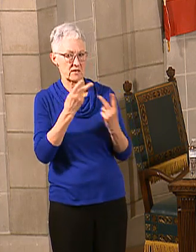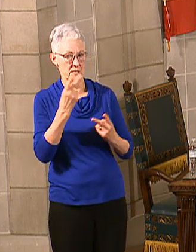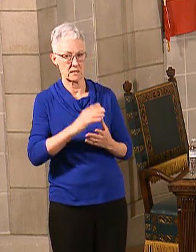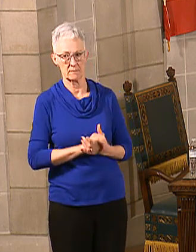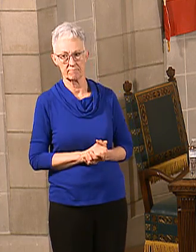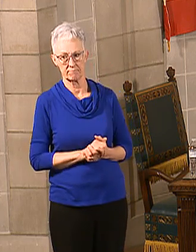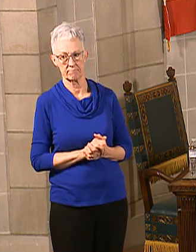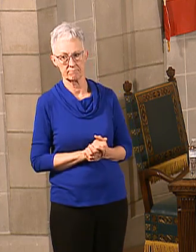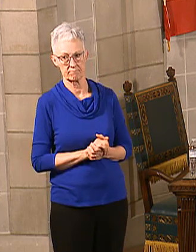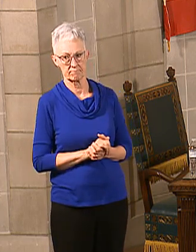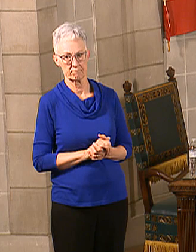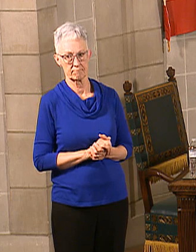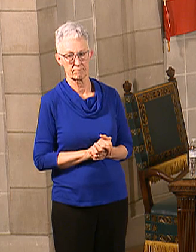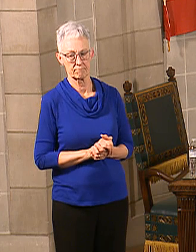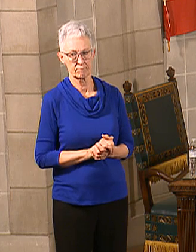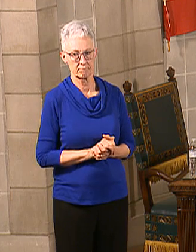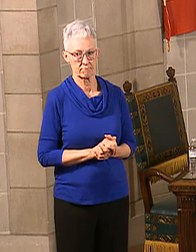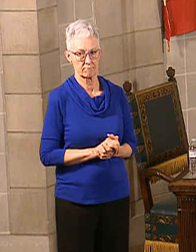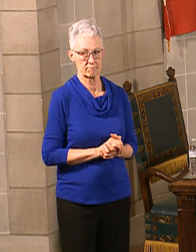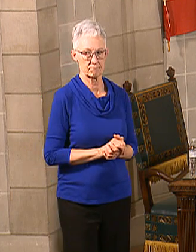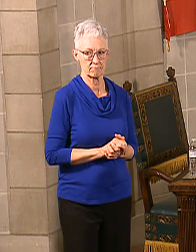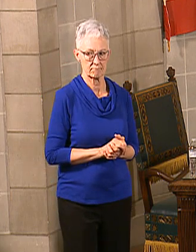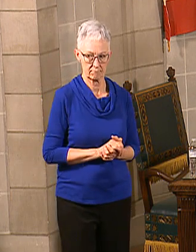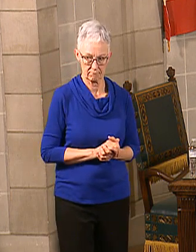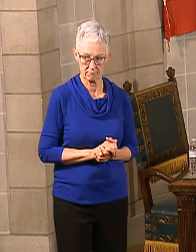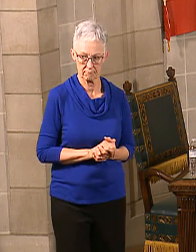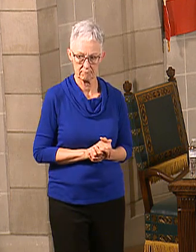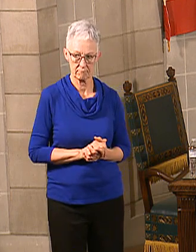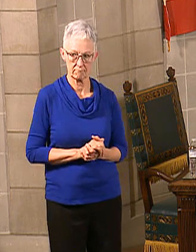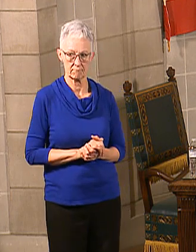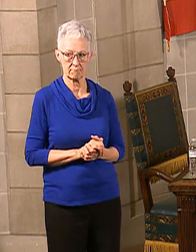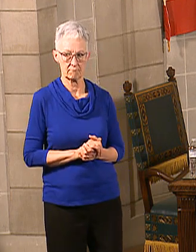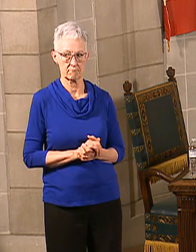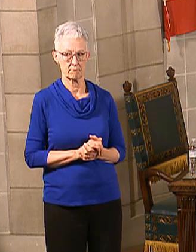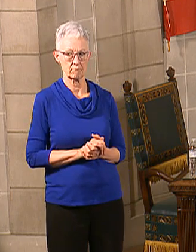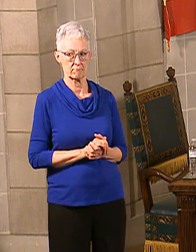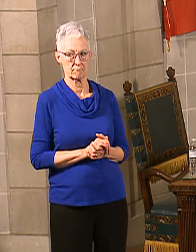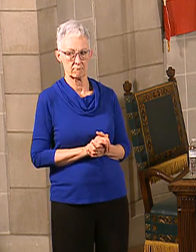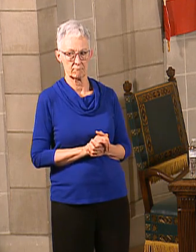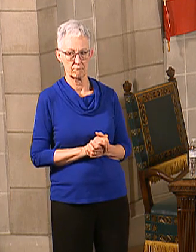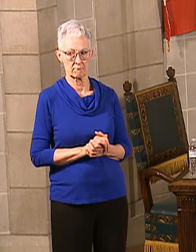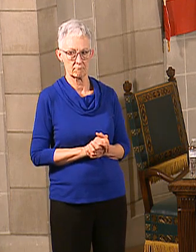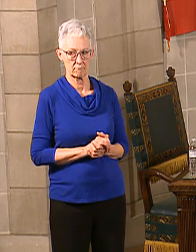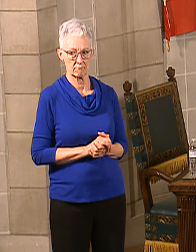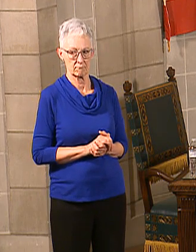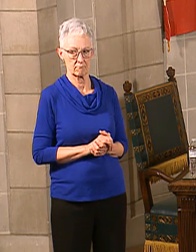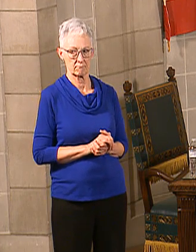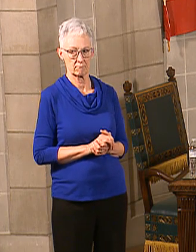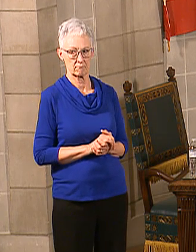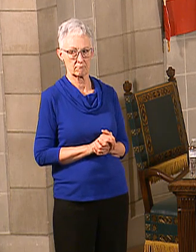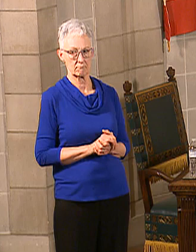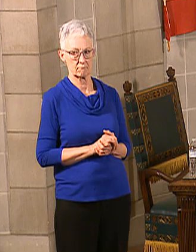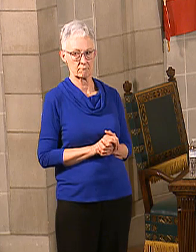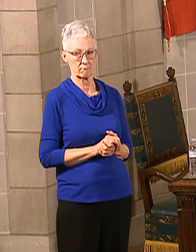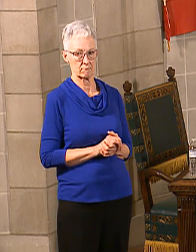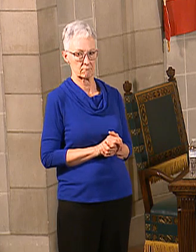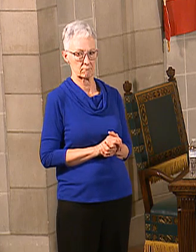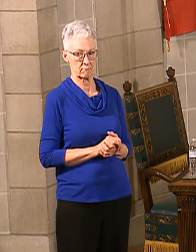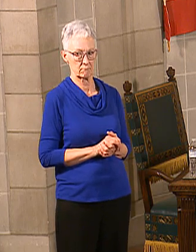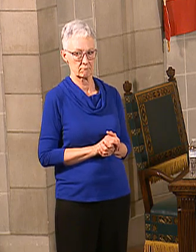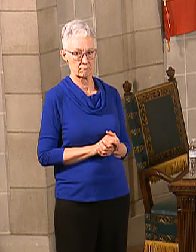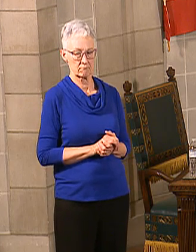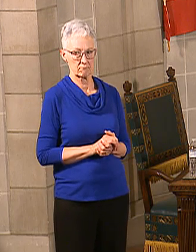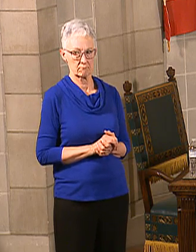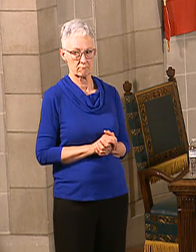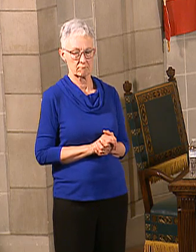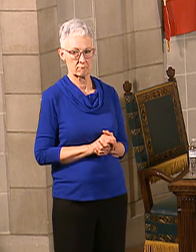up COVID-19 testing to get a realistic number of cases to the CDC and also for the safety and awareness of all citizens throughout Nebraska?